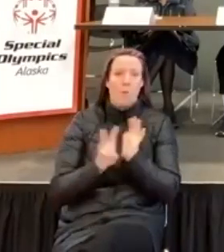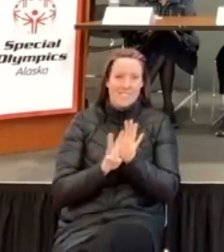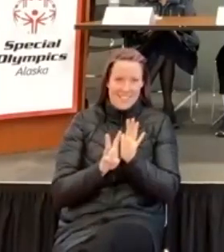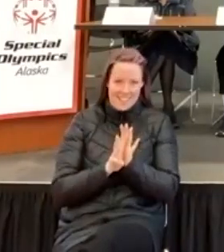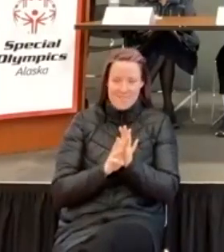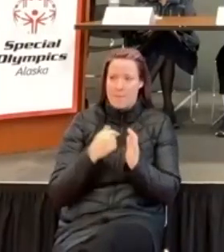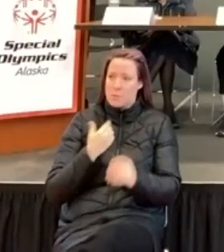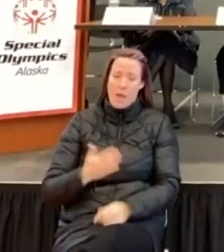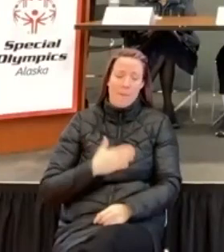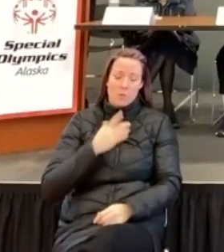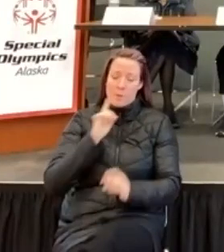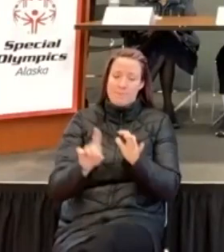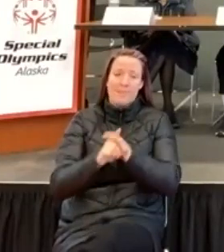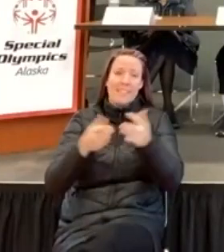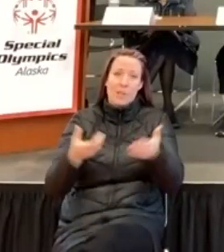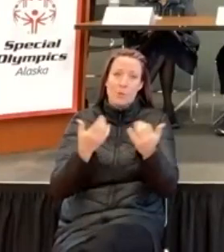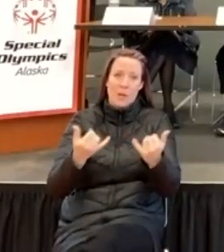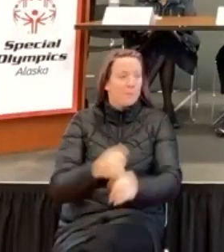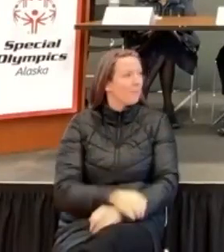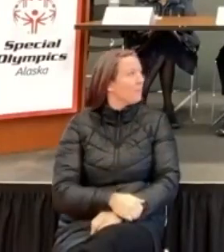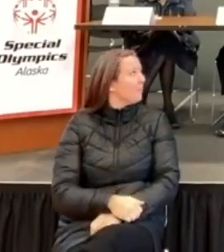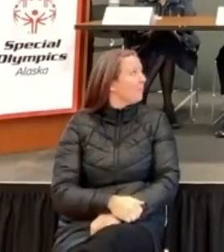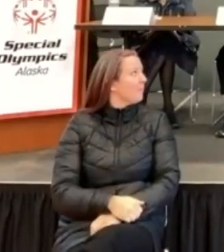and I'm so happy to be here with you this morning.